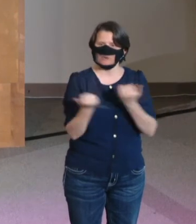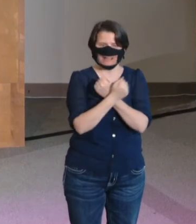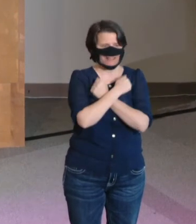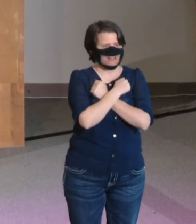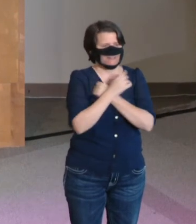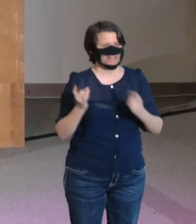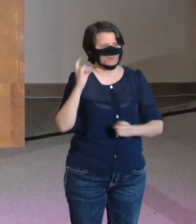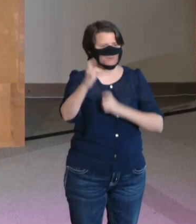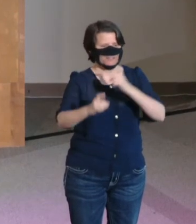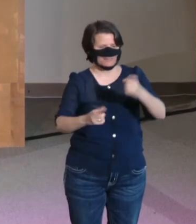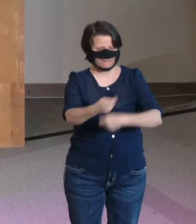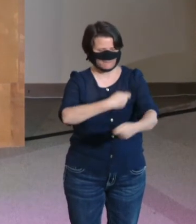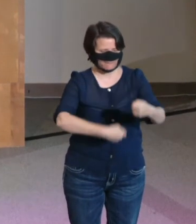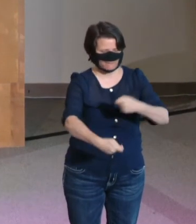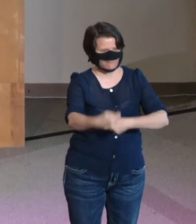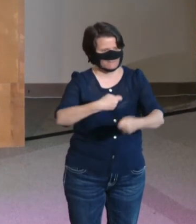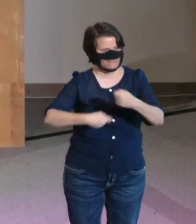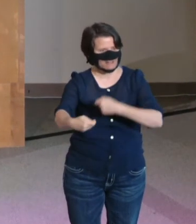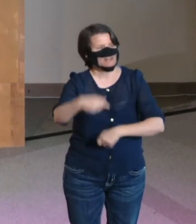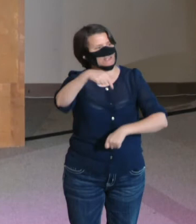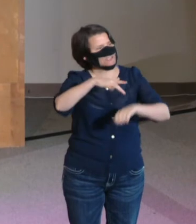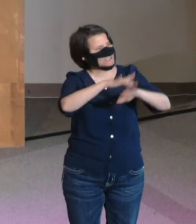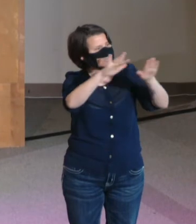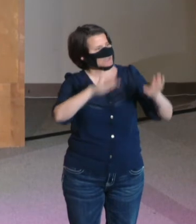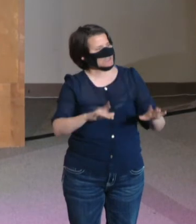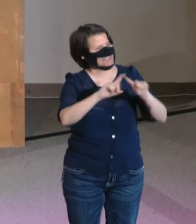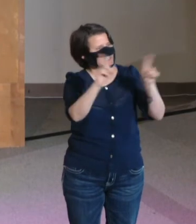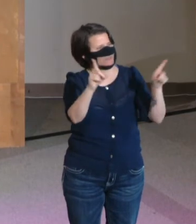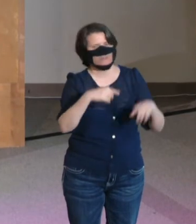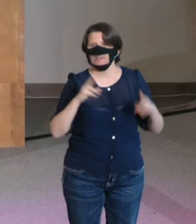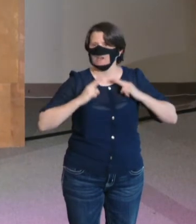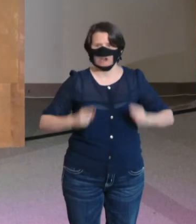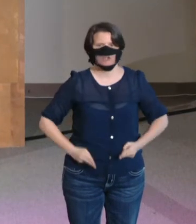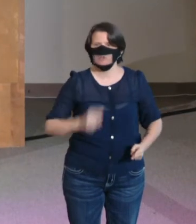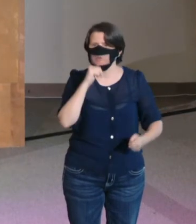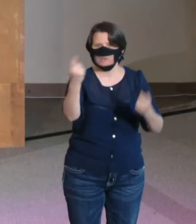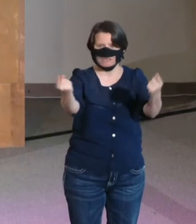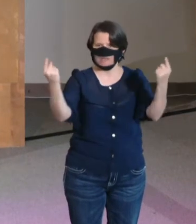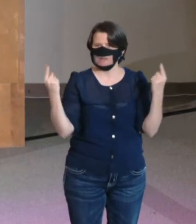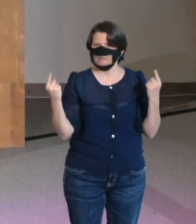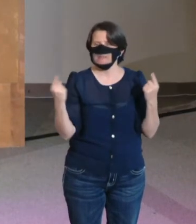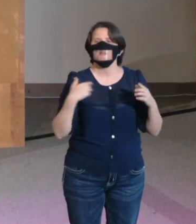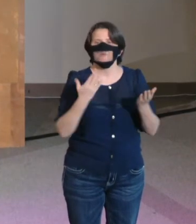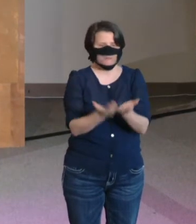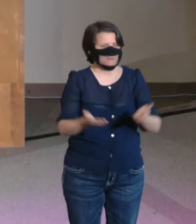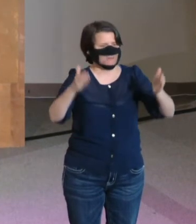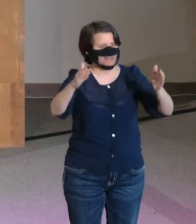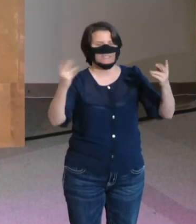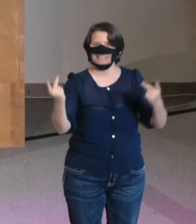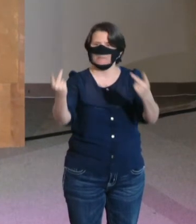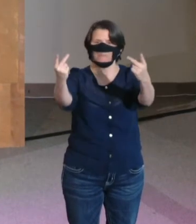give back. So this Sunday is a little bit different because we won't have the ushers coming down, but there will be a basket at the end of the